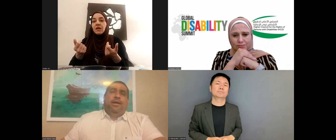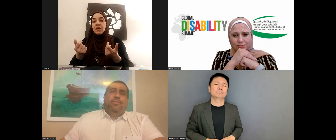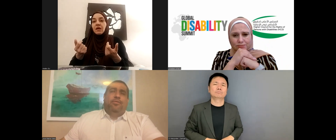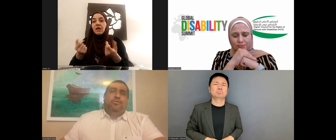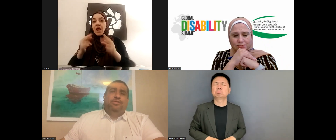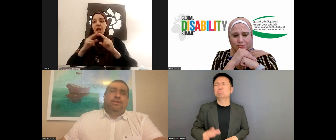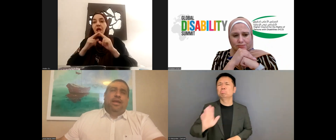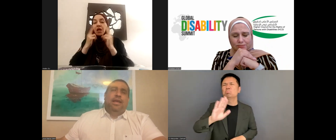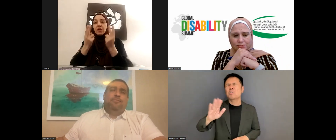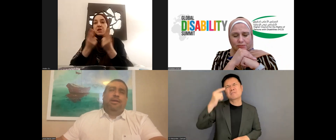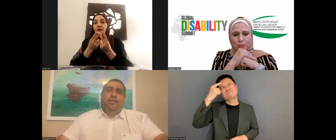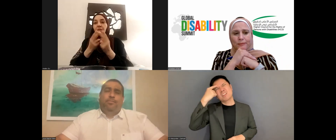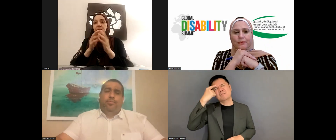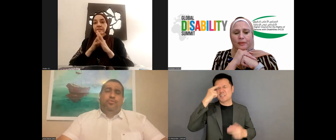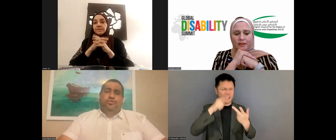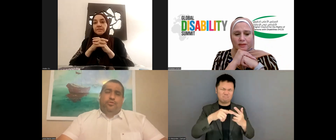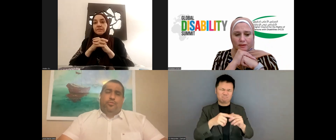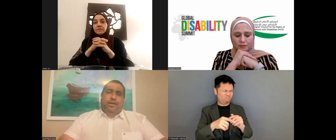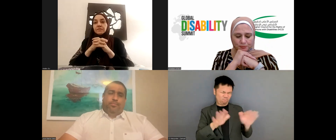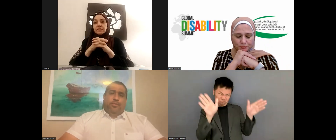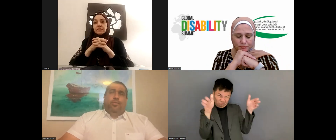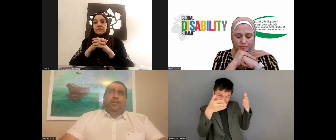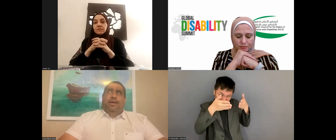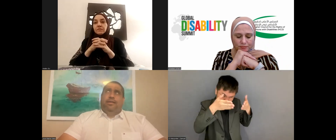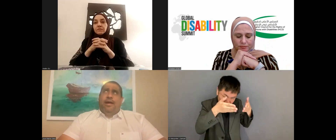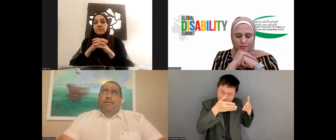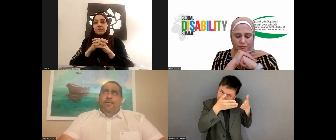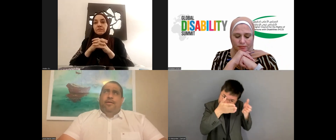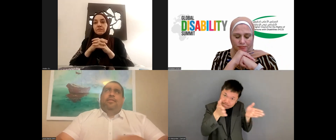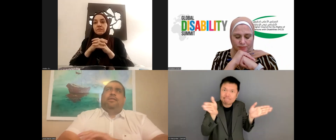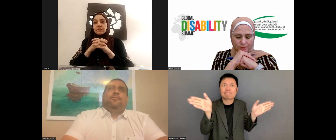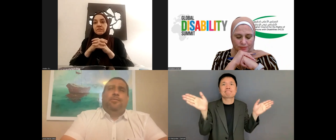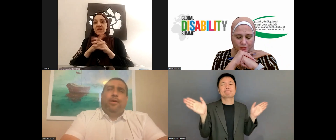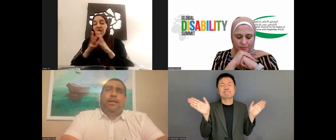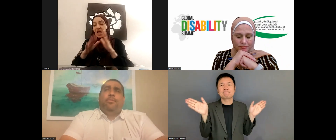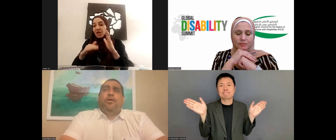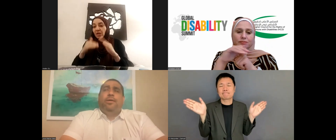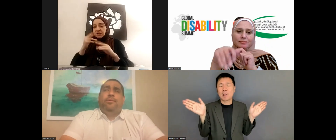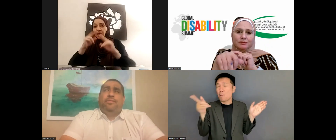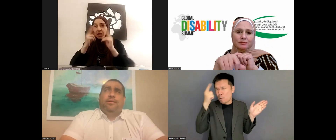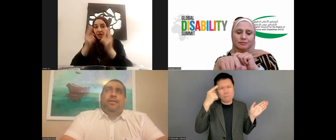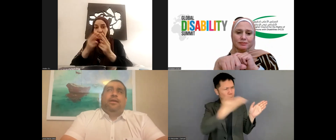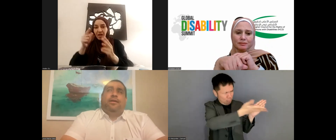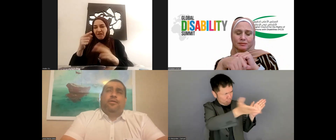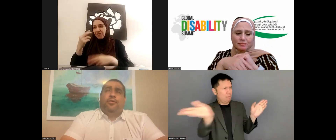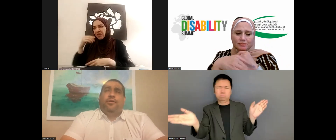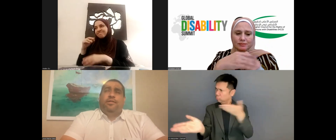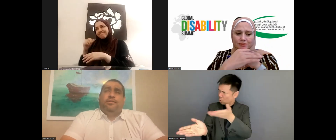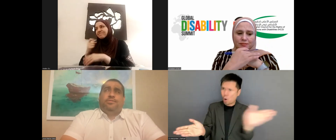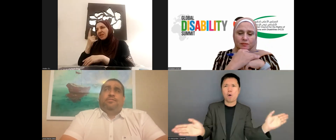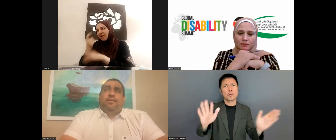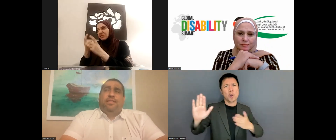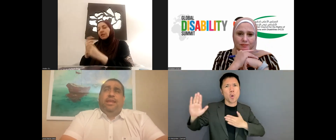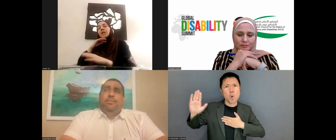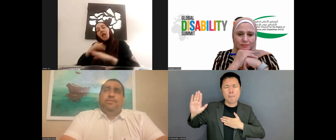that approach and really push or really promote the idea that we welcome commitments that are covering